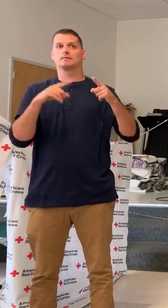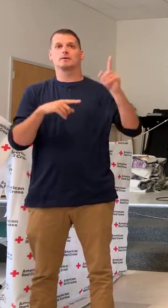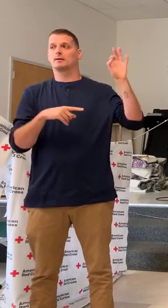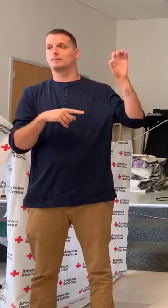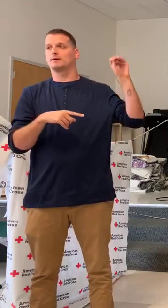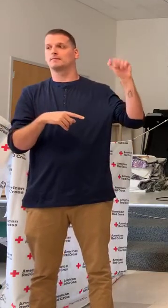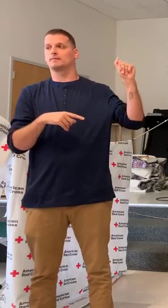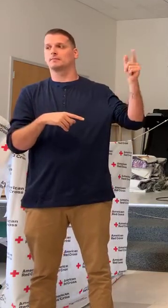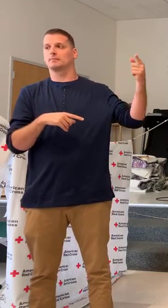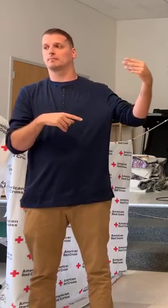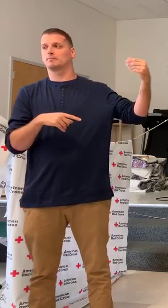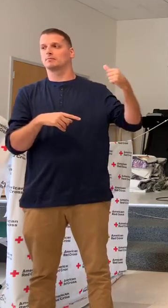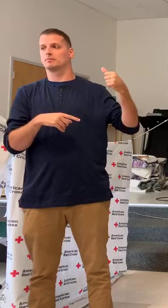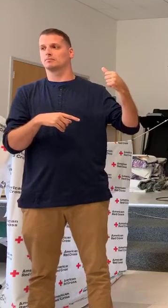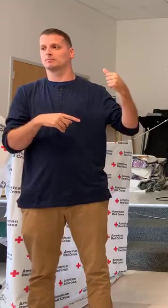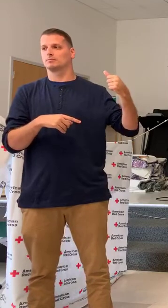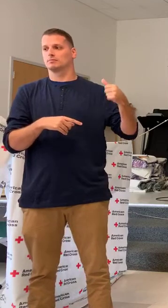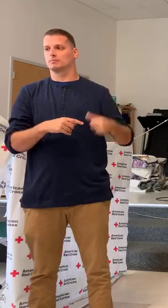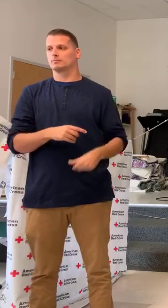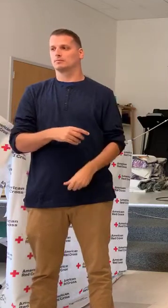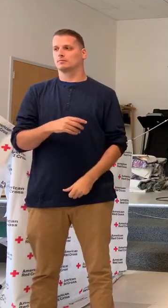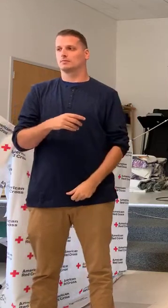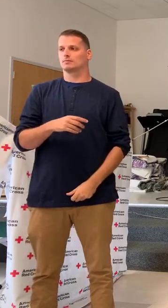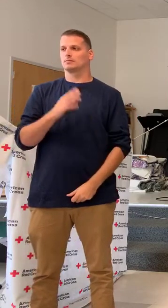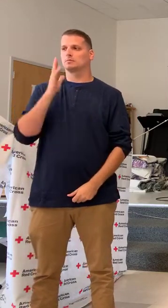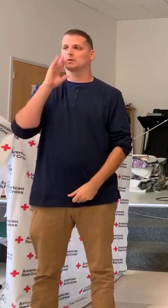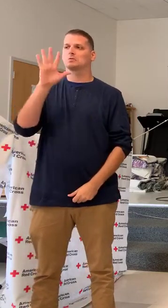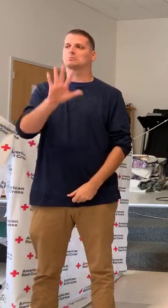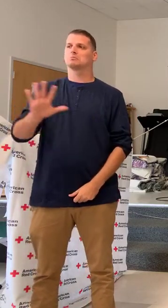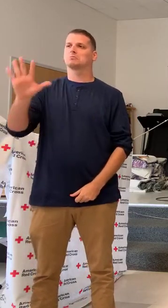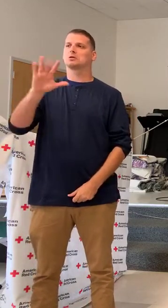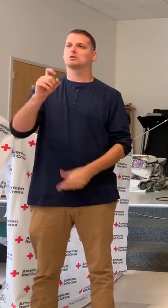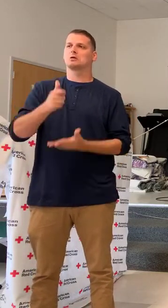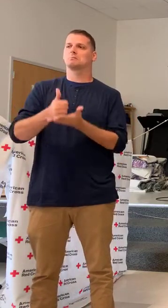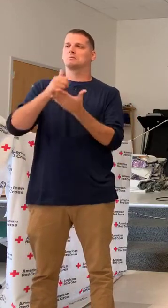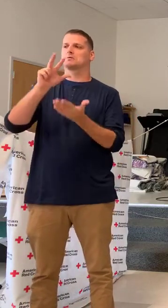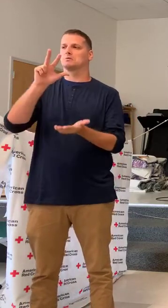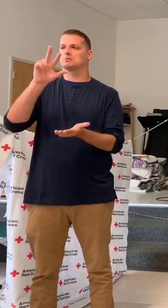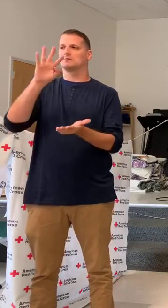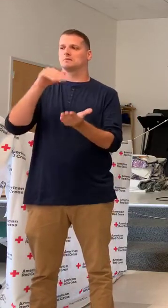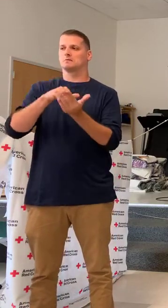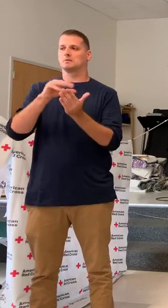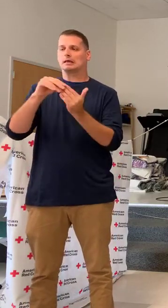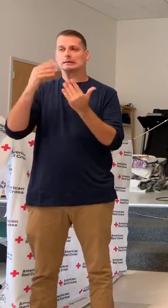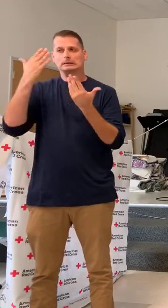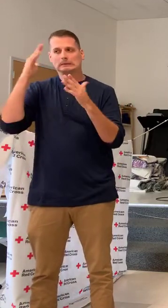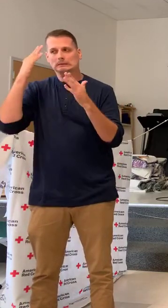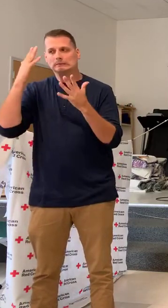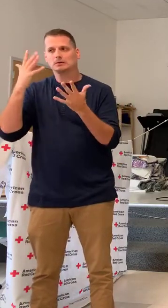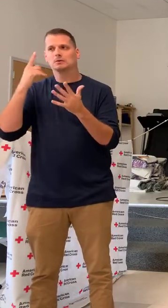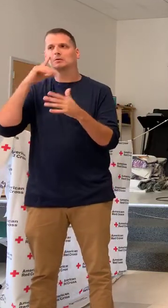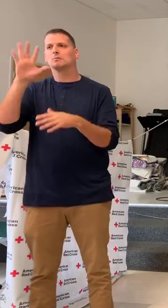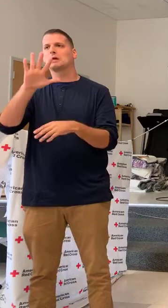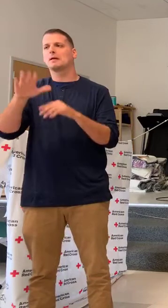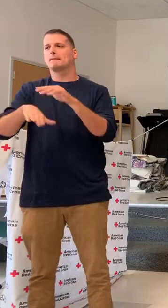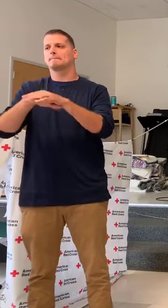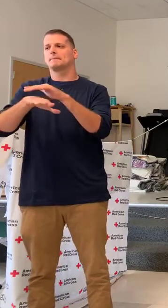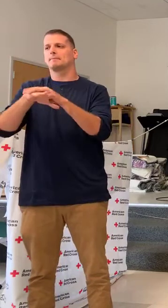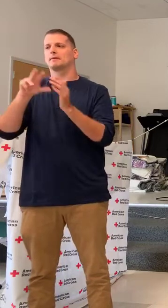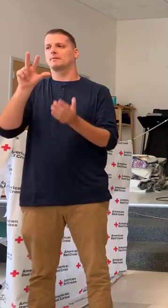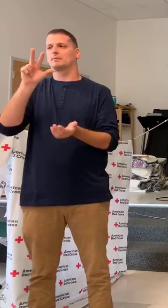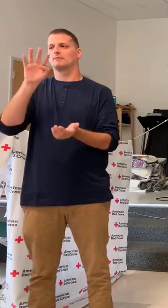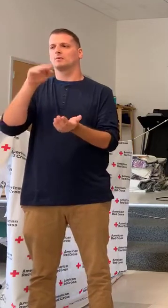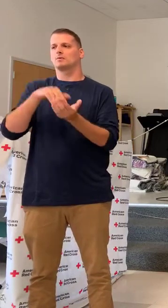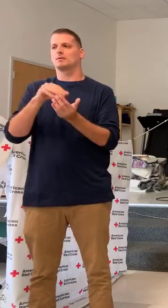about 34,000 in the past. Doesn't mean that's what's gonna happen, we're just giving you a ballpark, okay? So it'll be up to $34,000 generally.